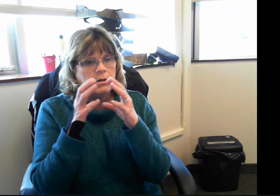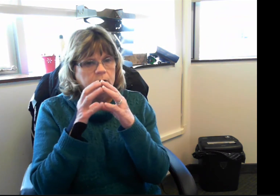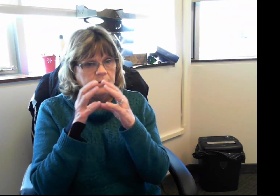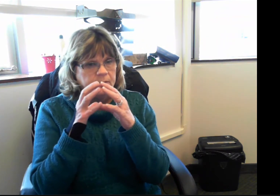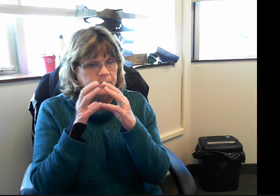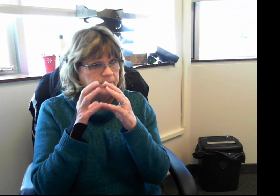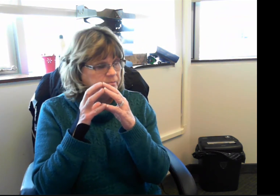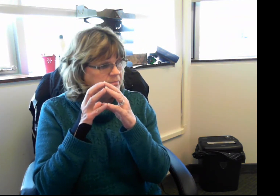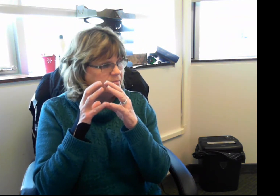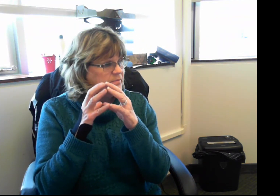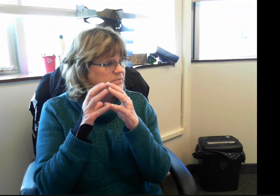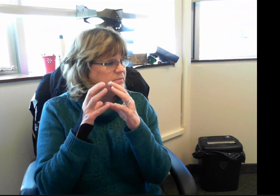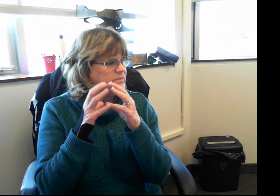Ball.